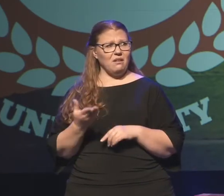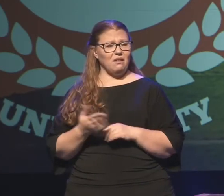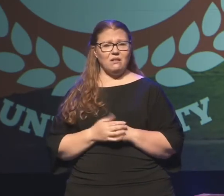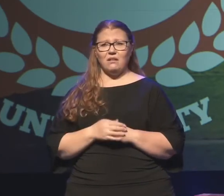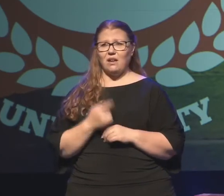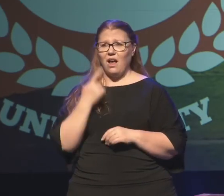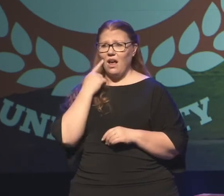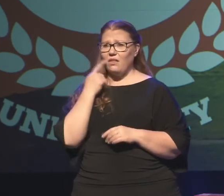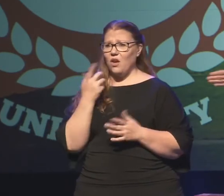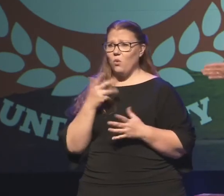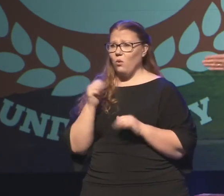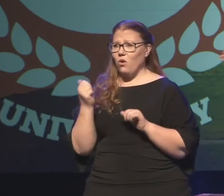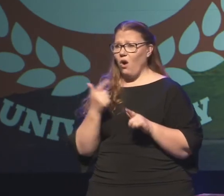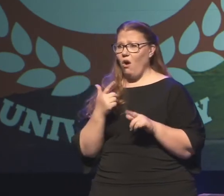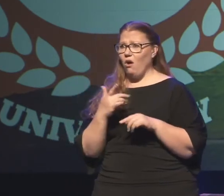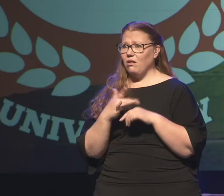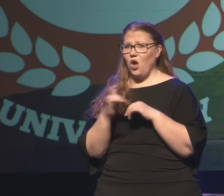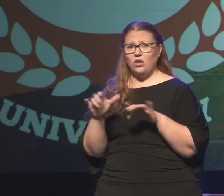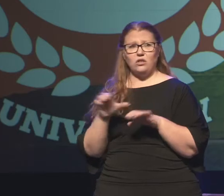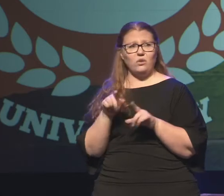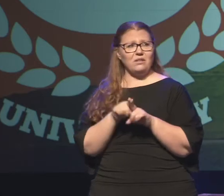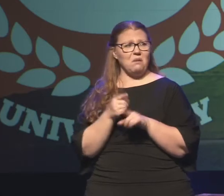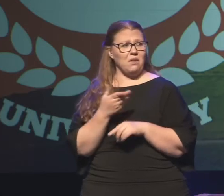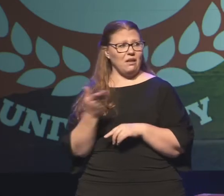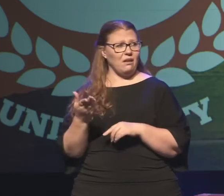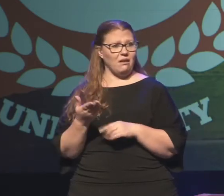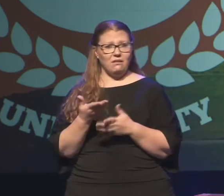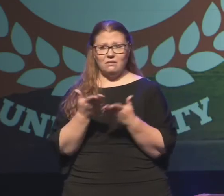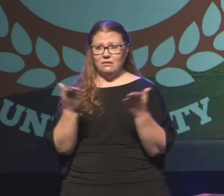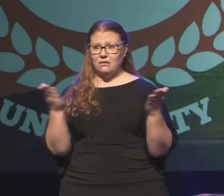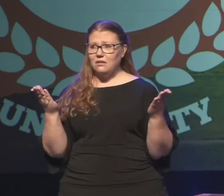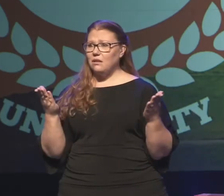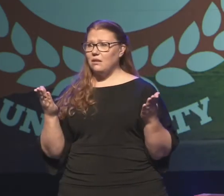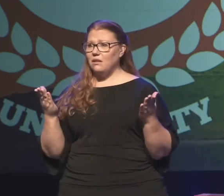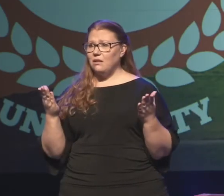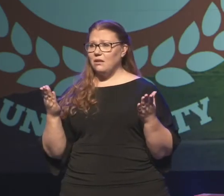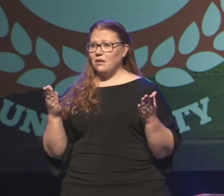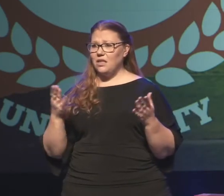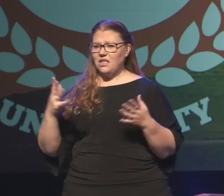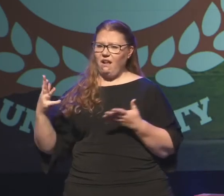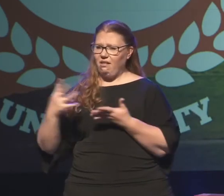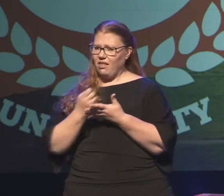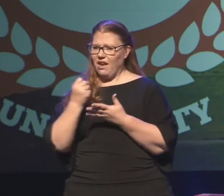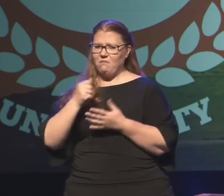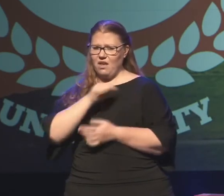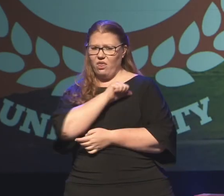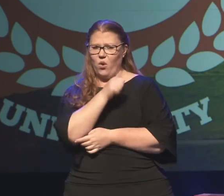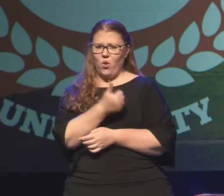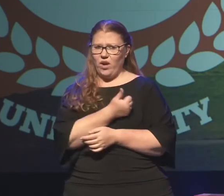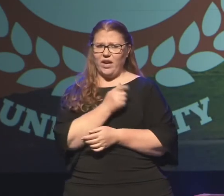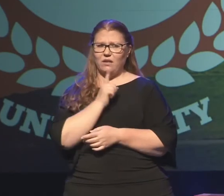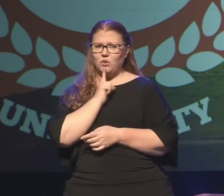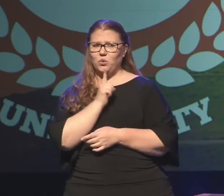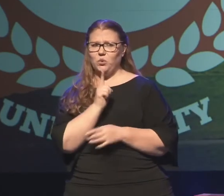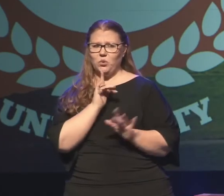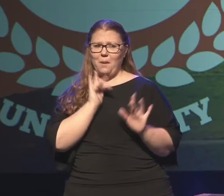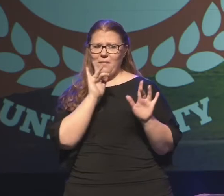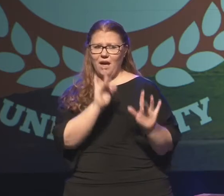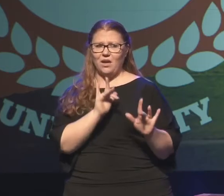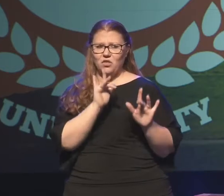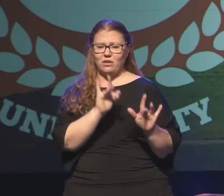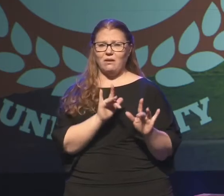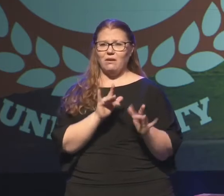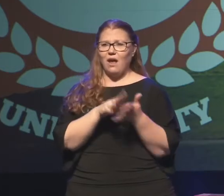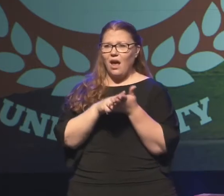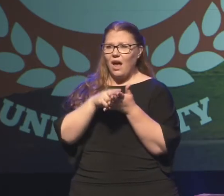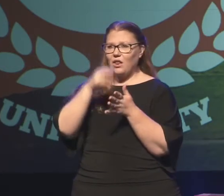And I think that's what we're all called to, is to claim the authority of true compassion and